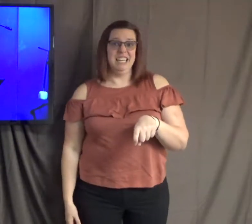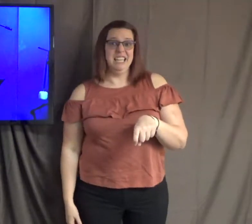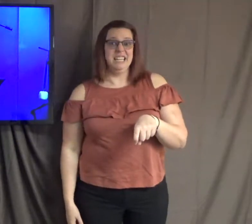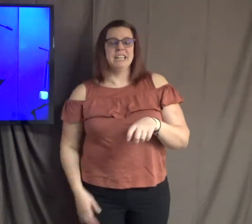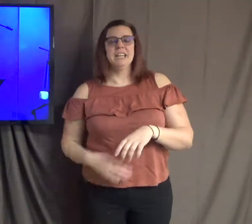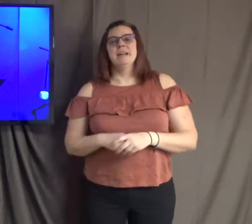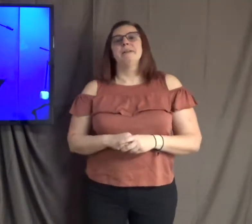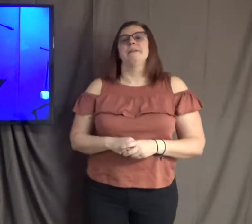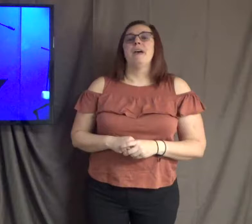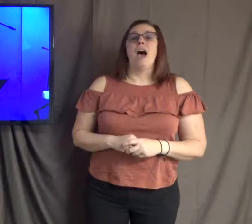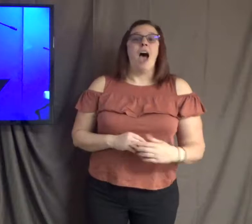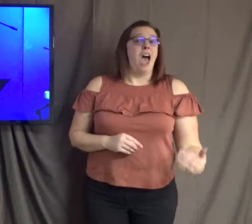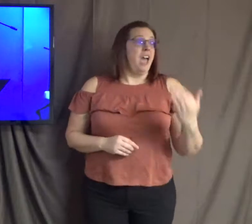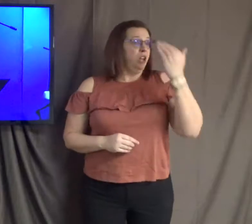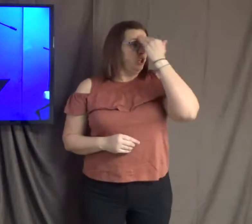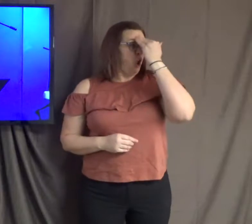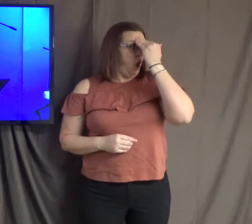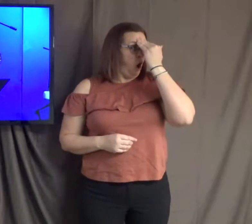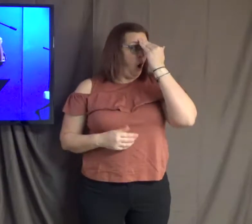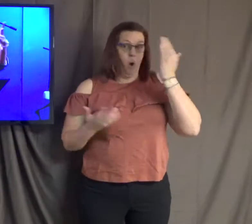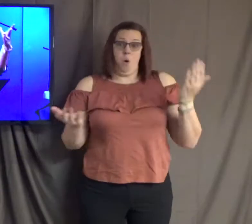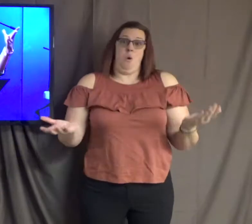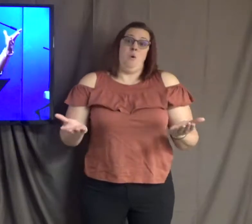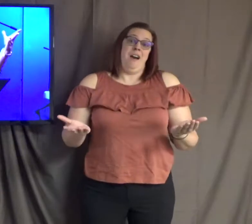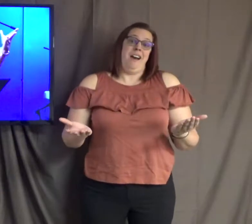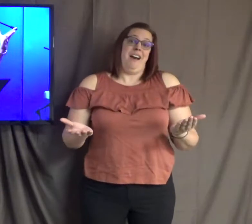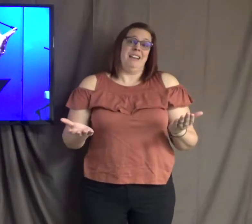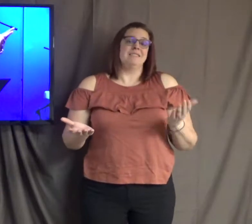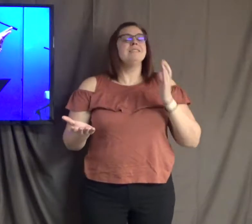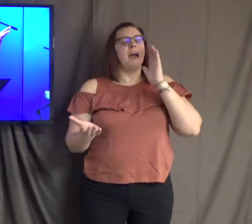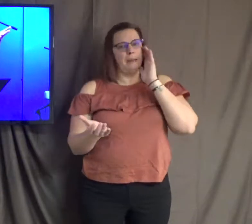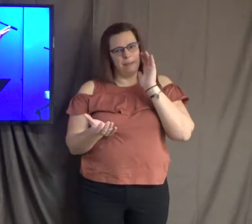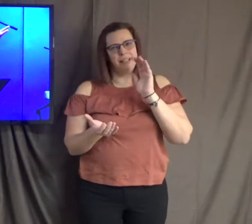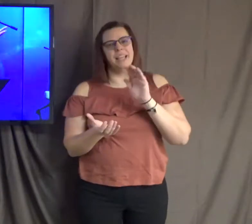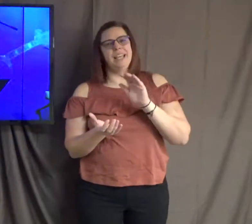need, and you need only to